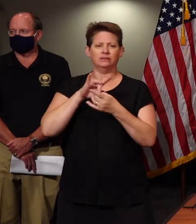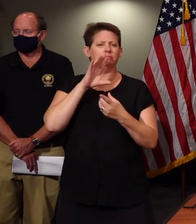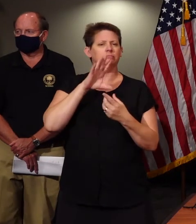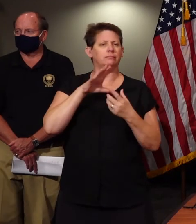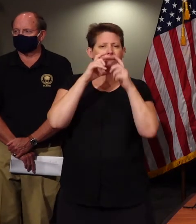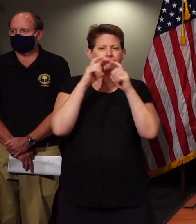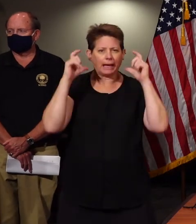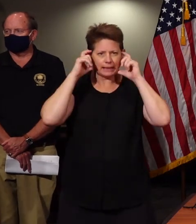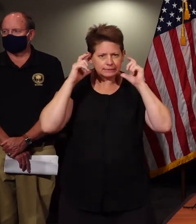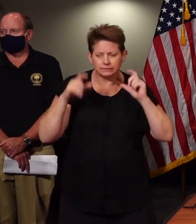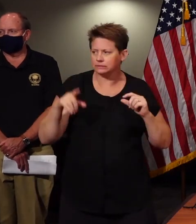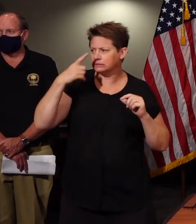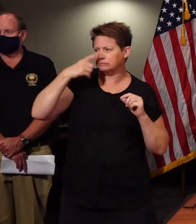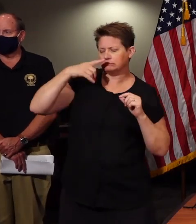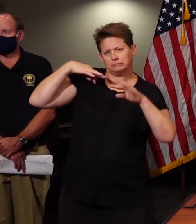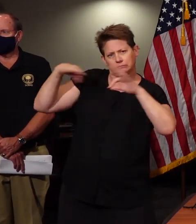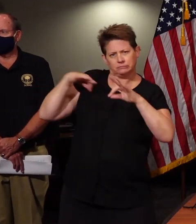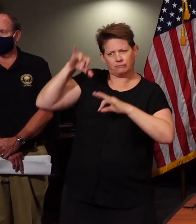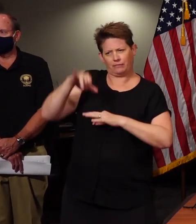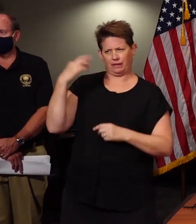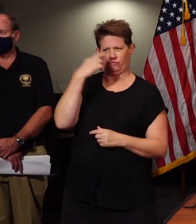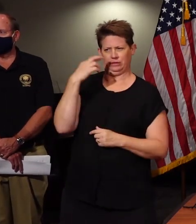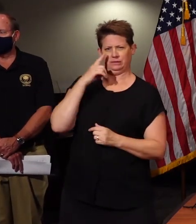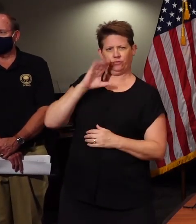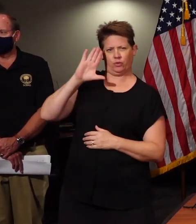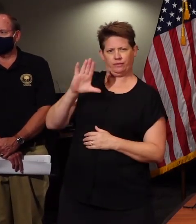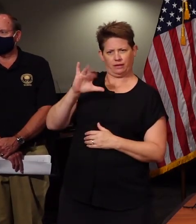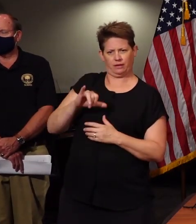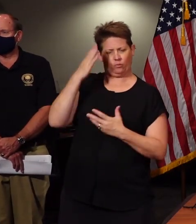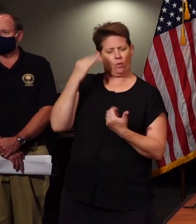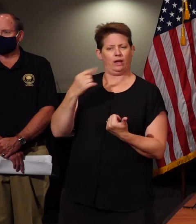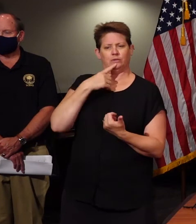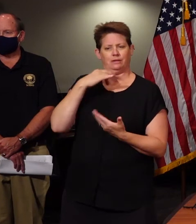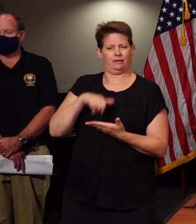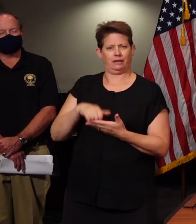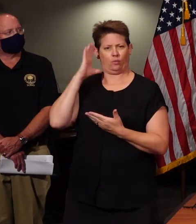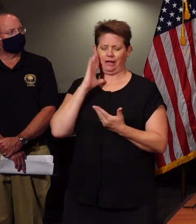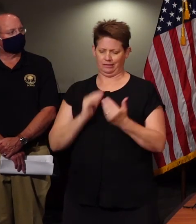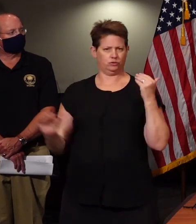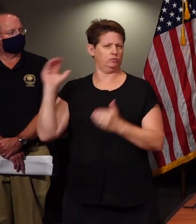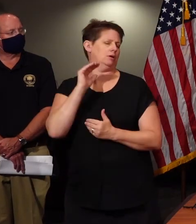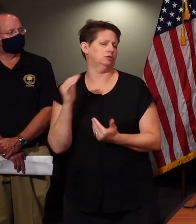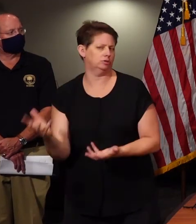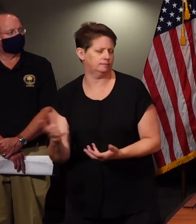you explain the constitutionality behind that in your argument for such? Why it would be